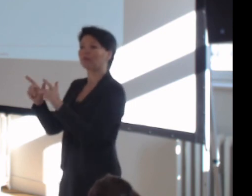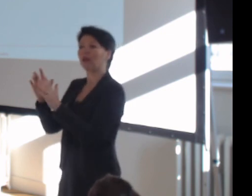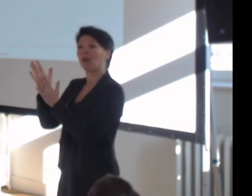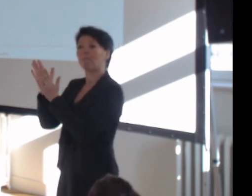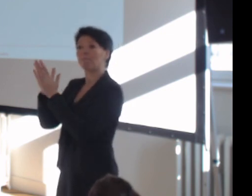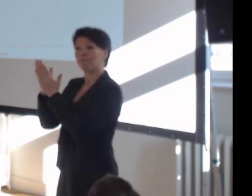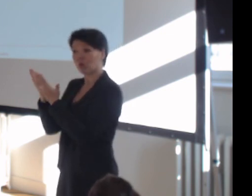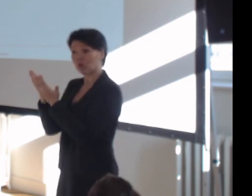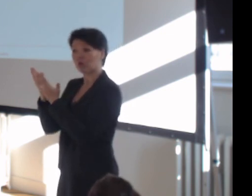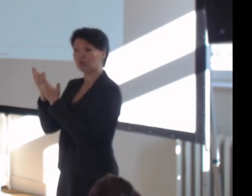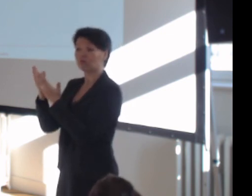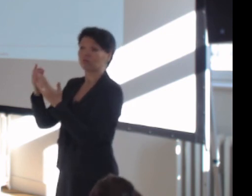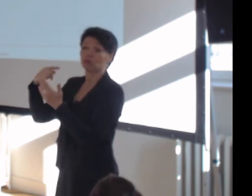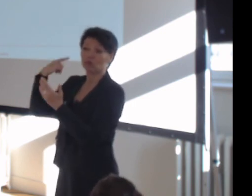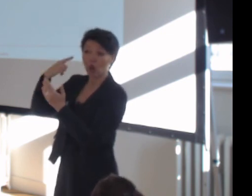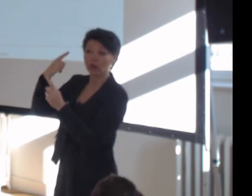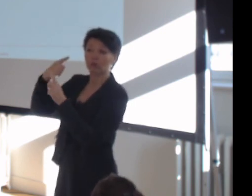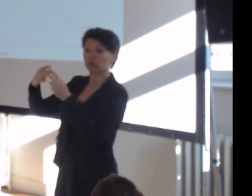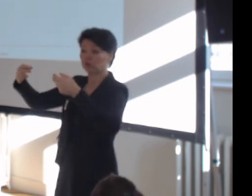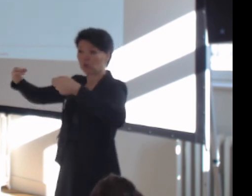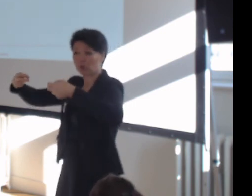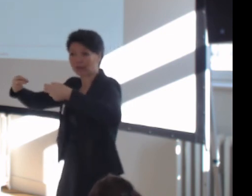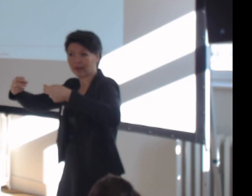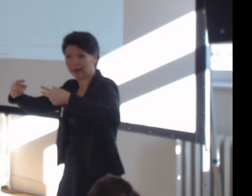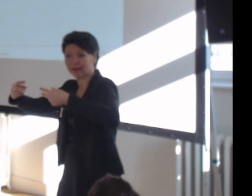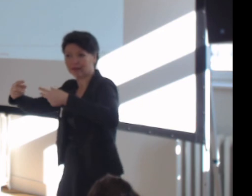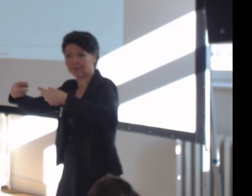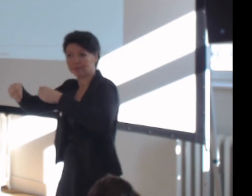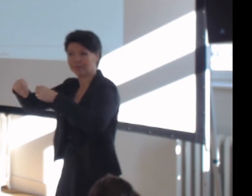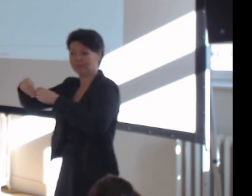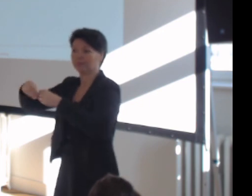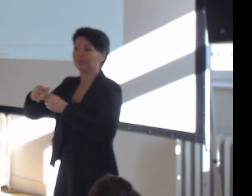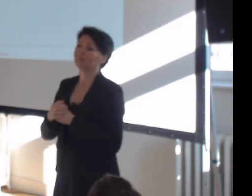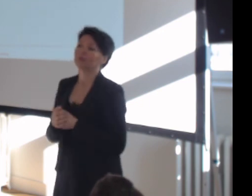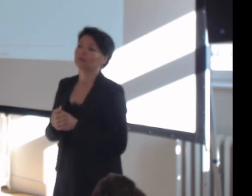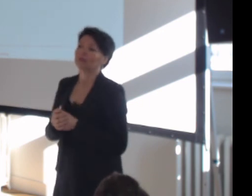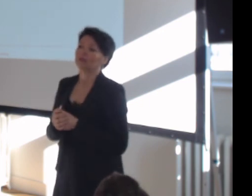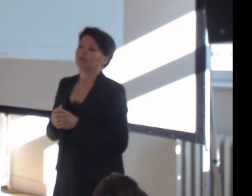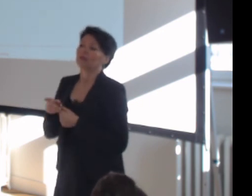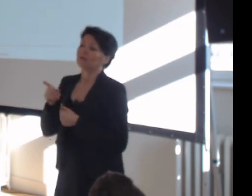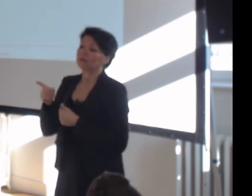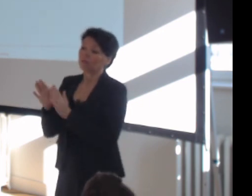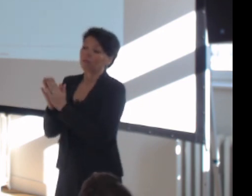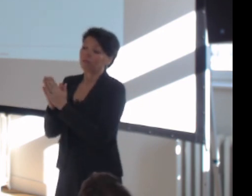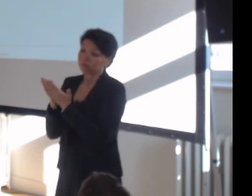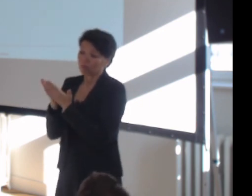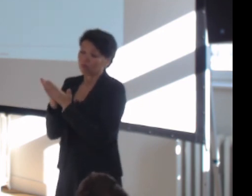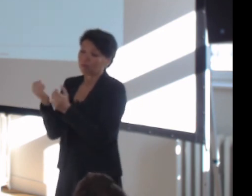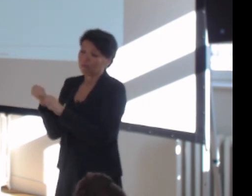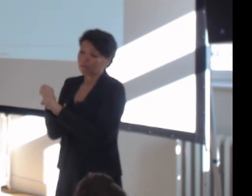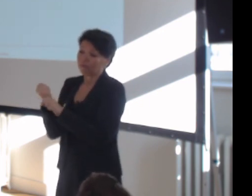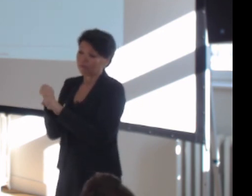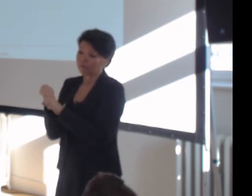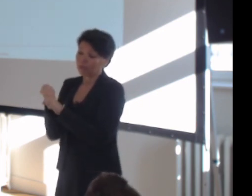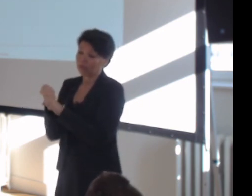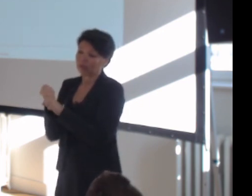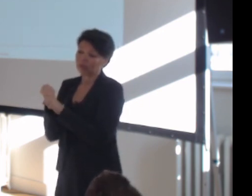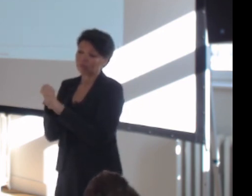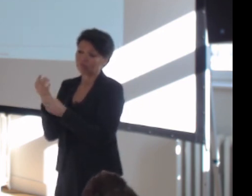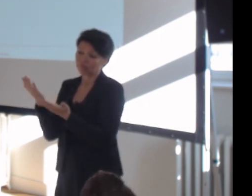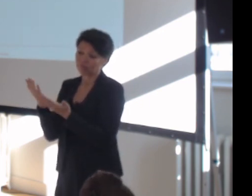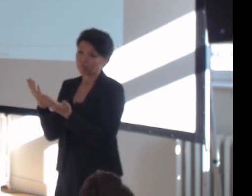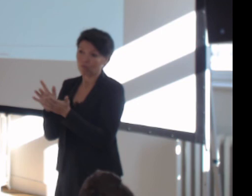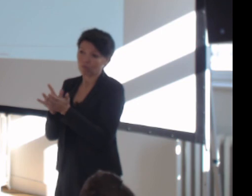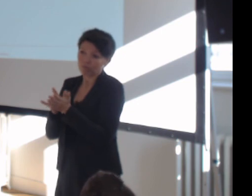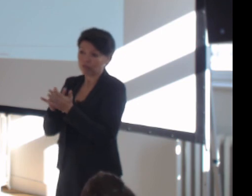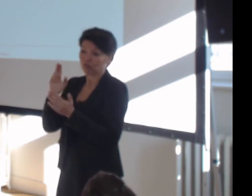books with sound or subtitles. And of course those books are produced so that a deaf person